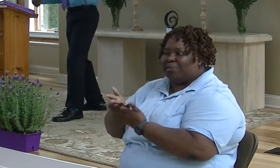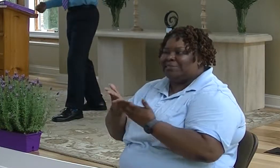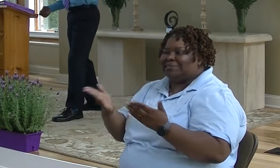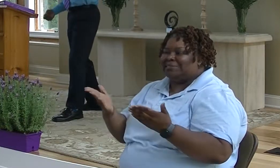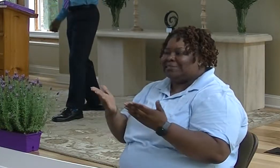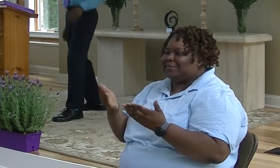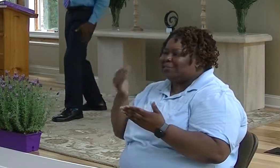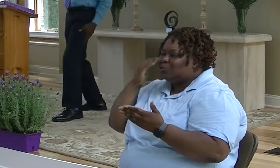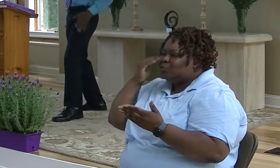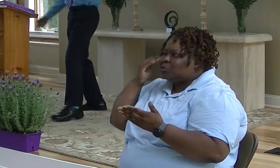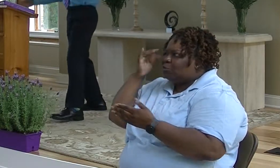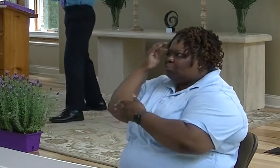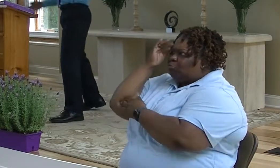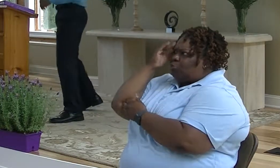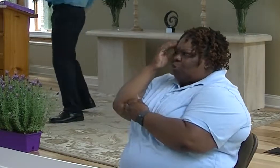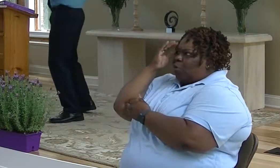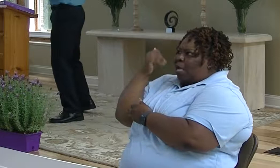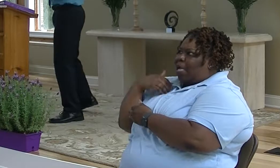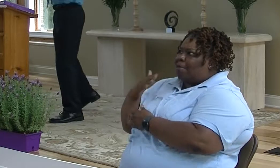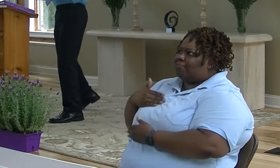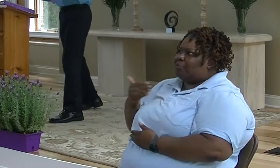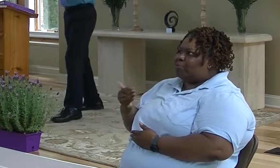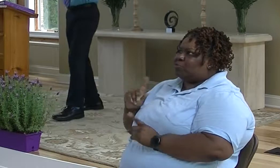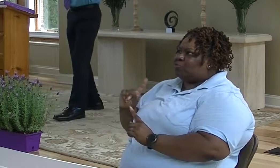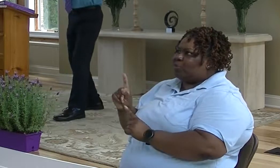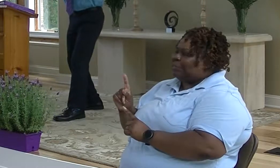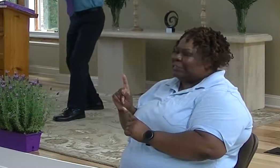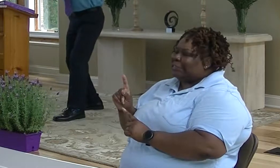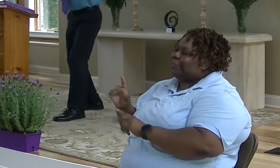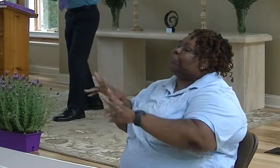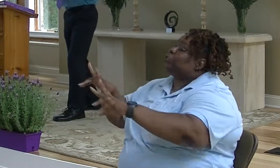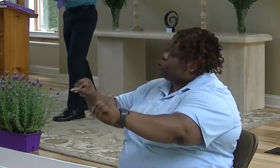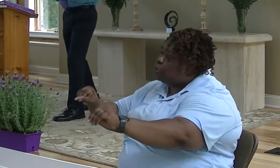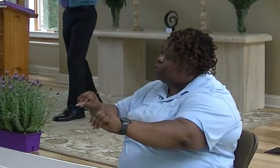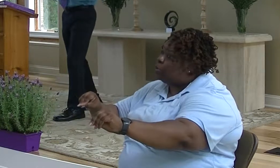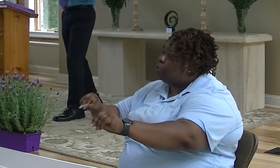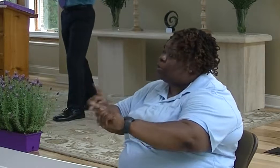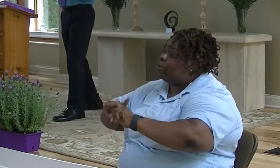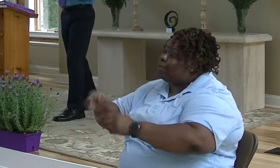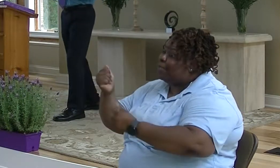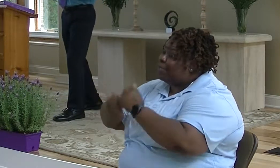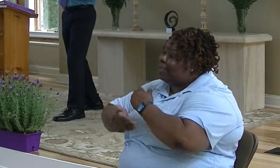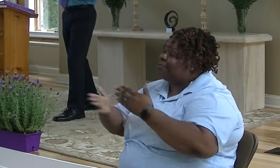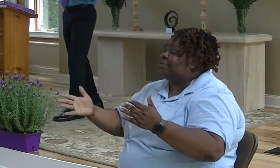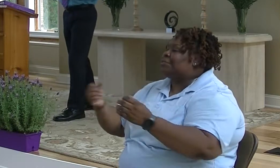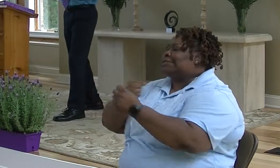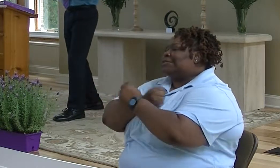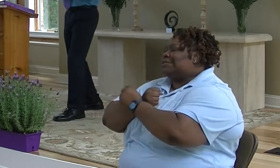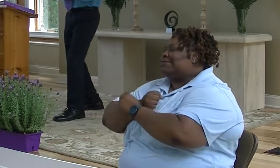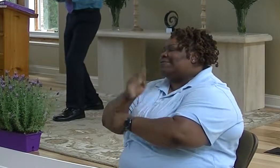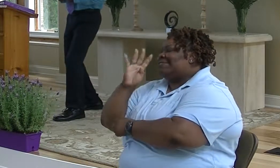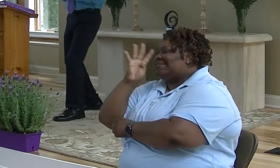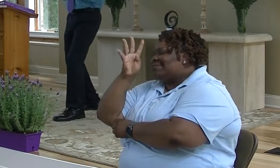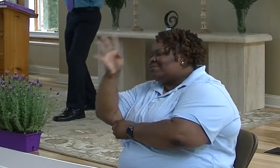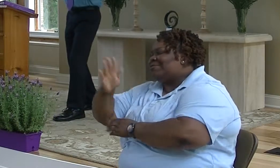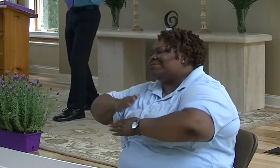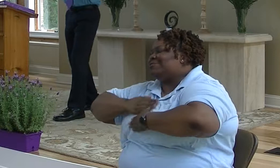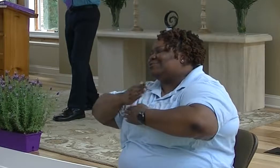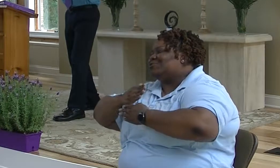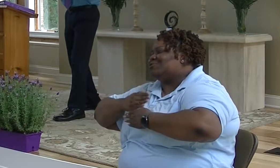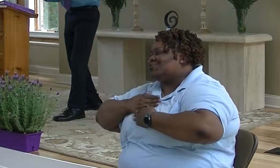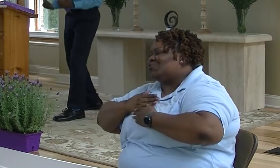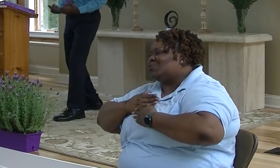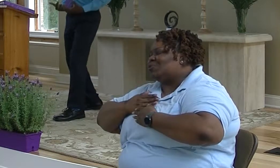because some of y'all are like, oh, Ray just gave me permission to go. No! Everything that is loving and creative and